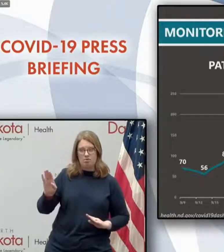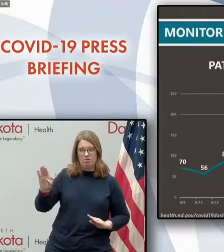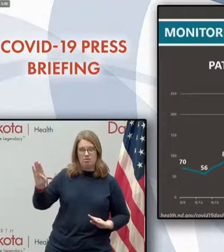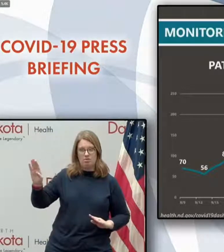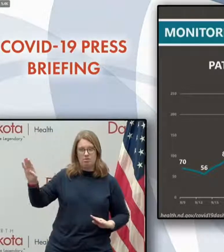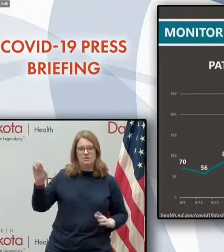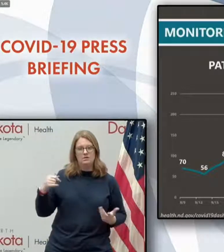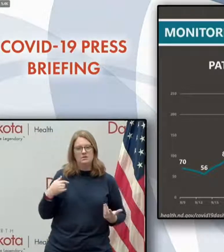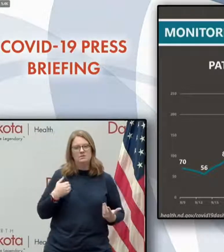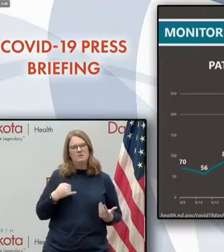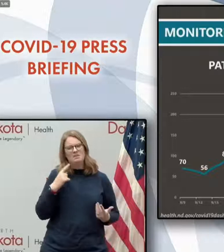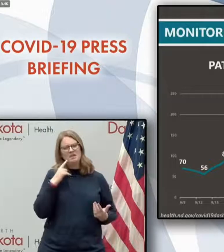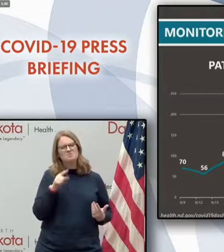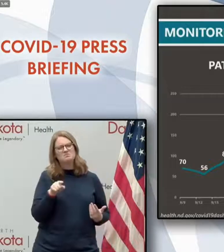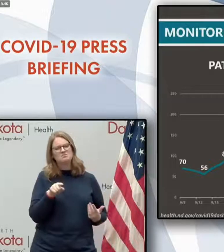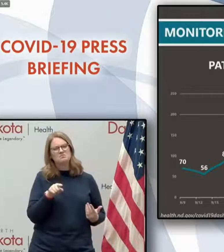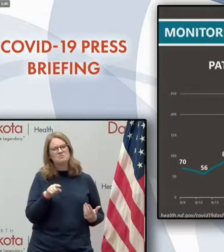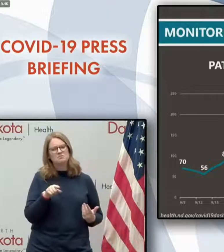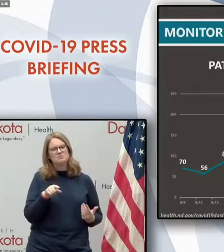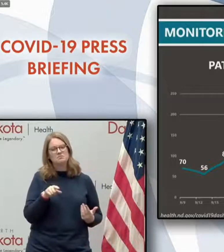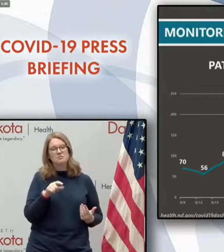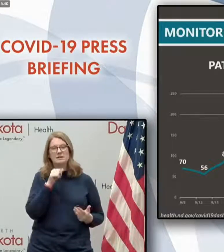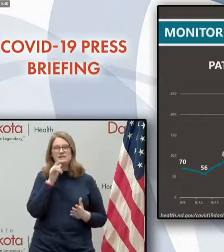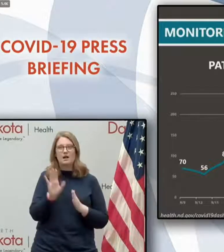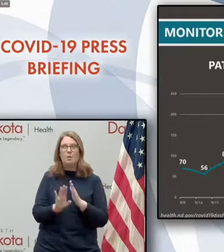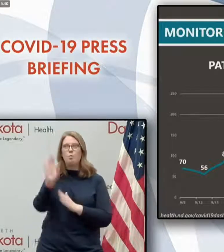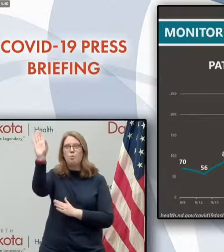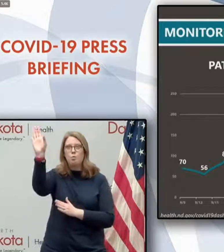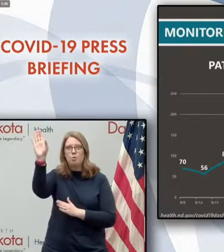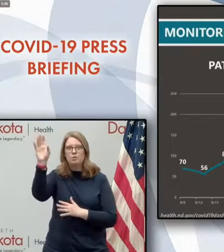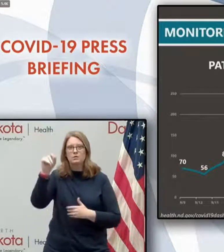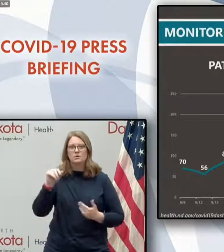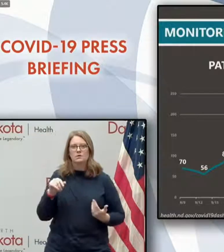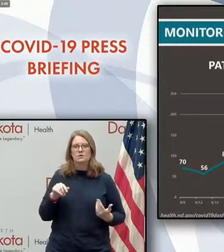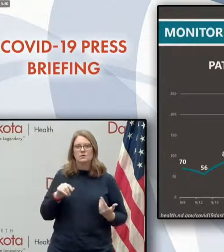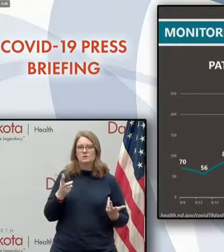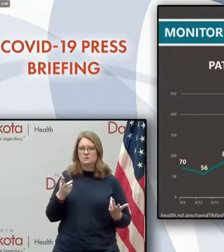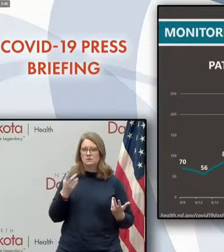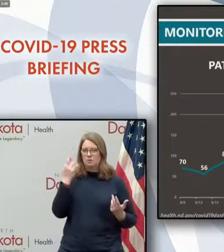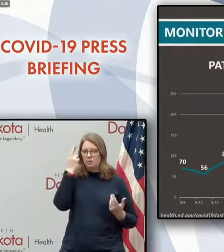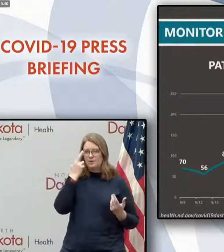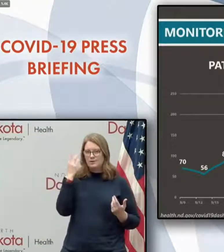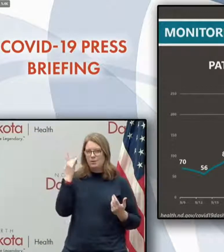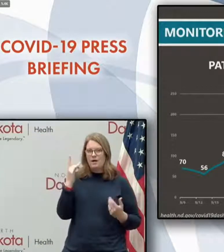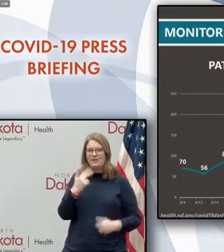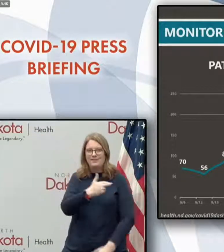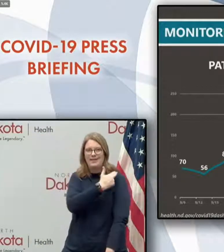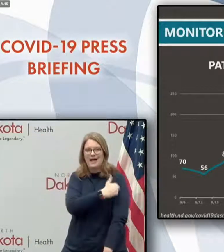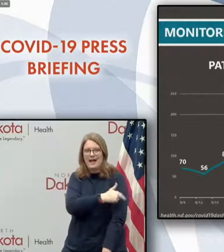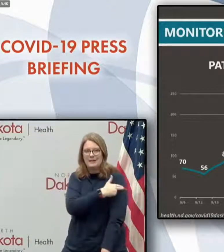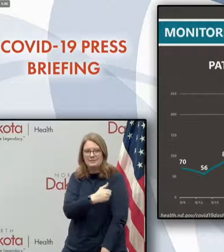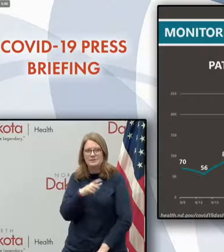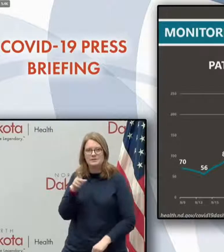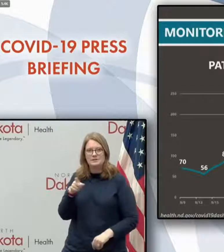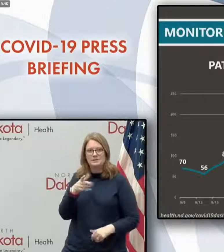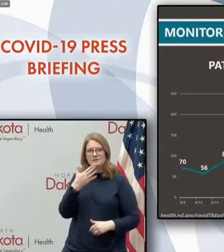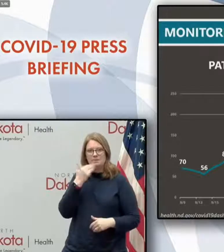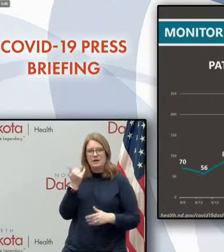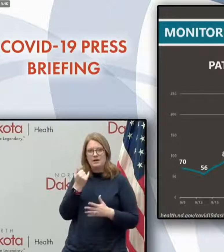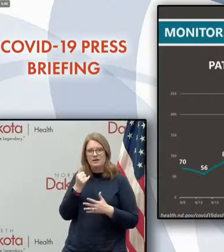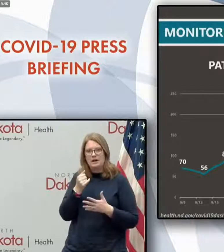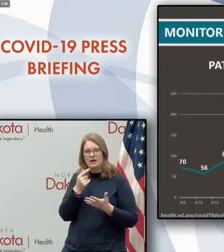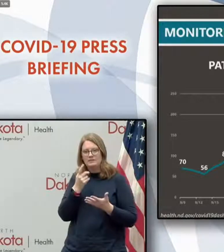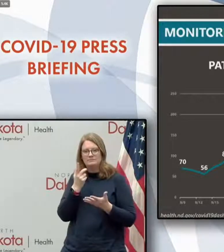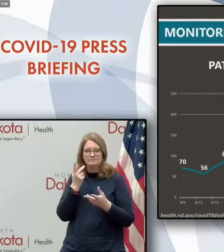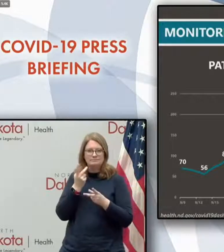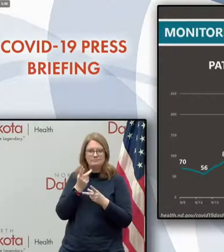say to yourself, well, that's not climbing quite as fast as our infections are. That's because the hospitals have gotten better at treating people. But